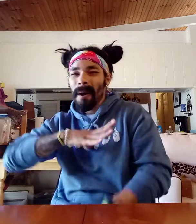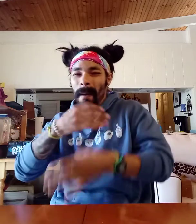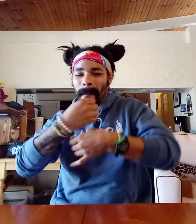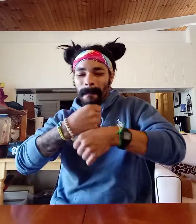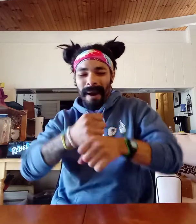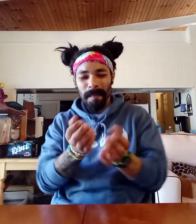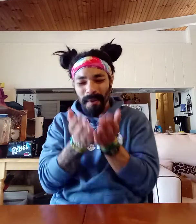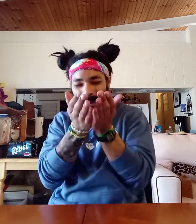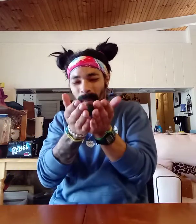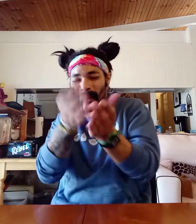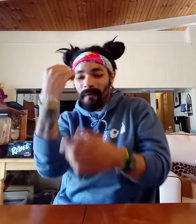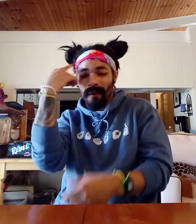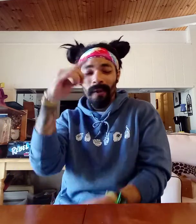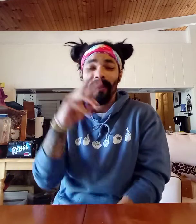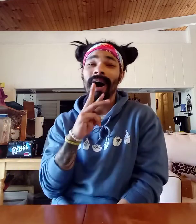Man made the boat for the water